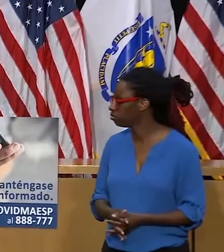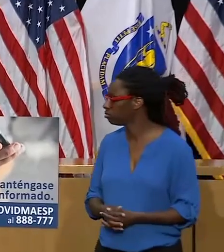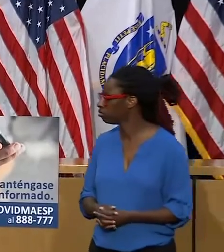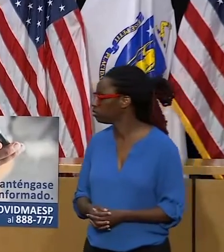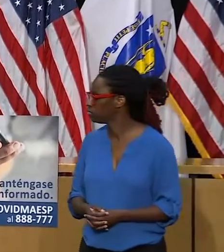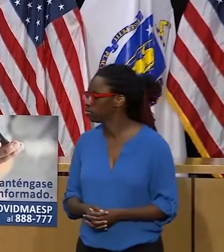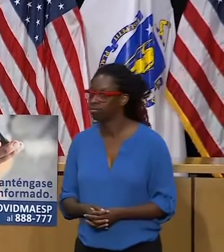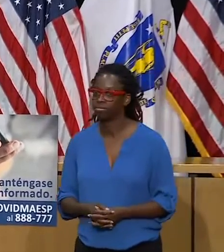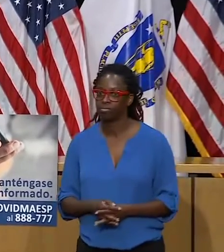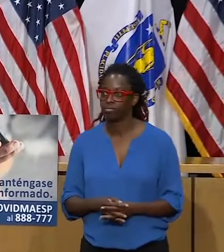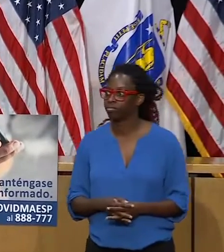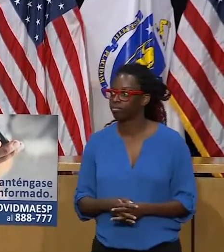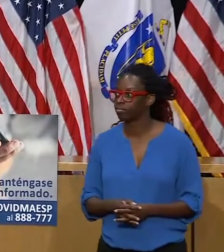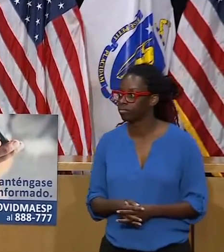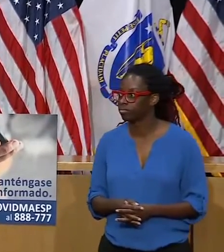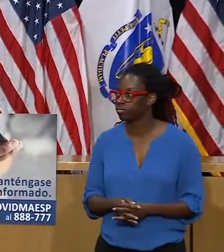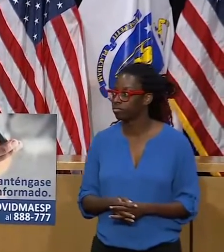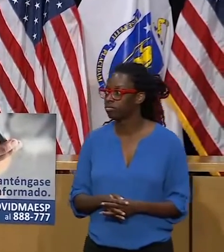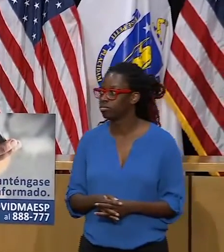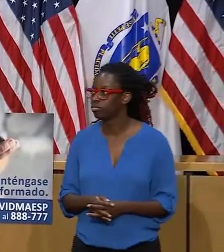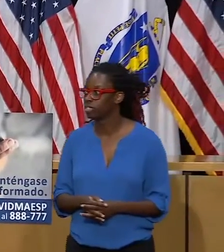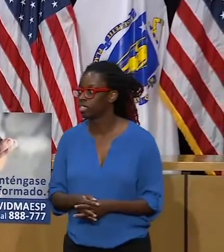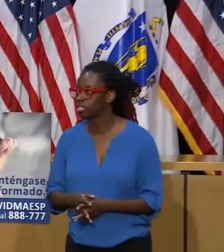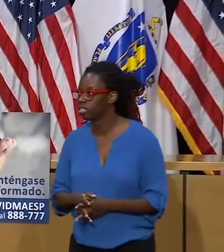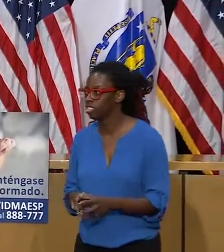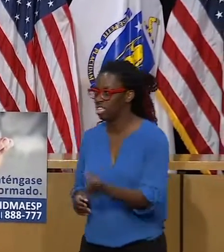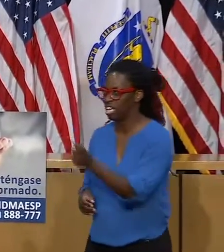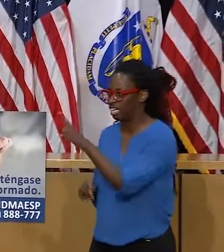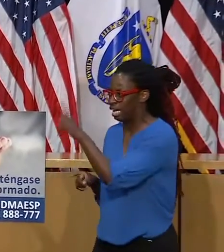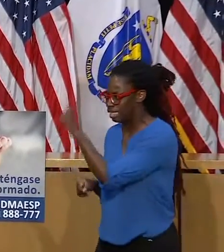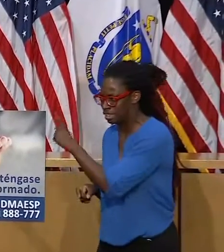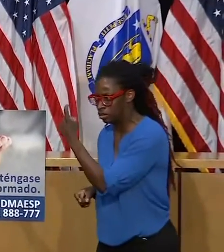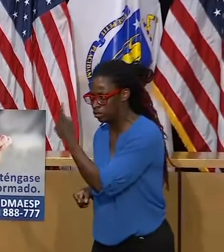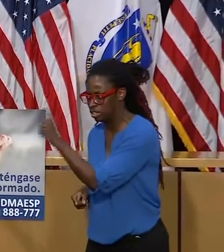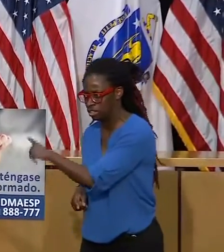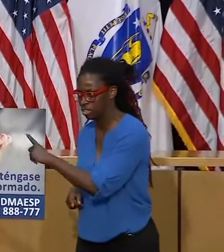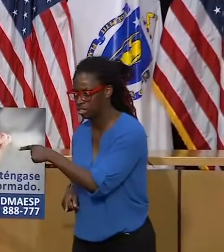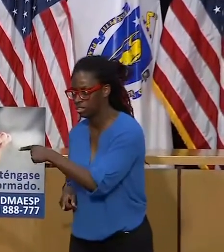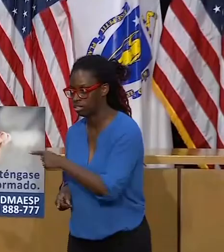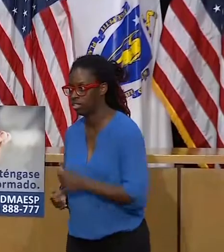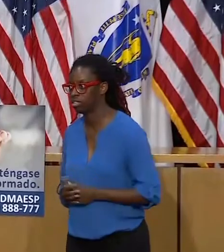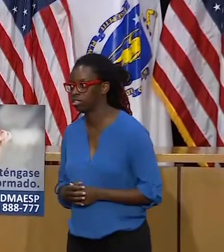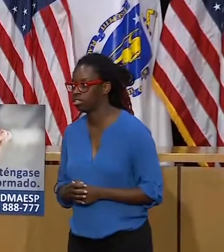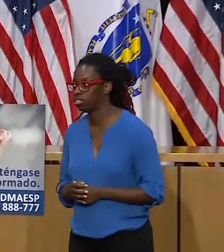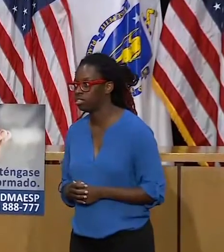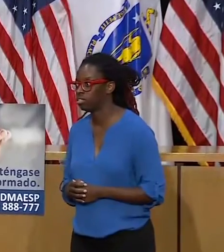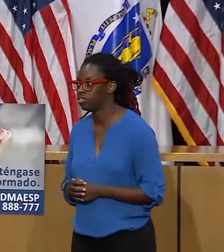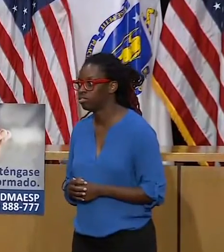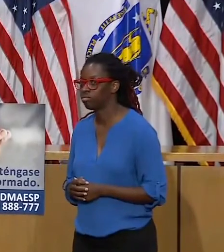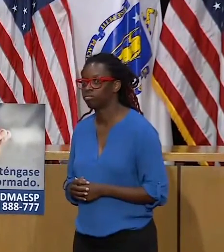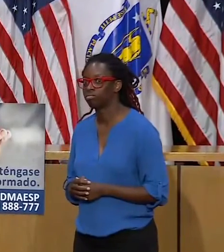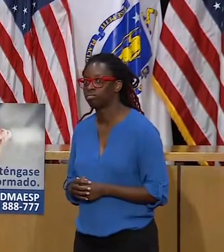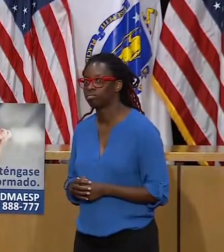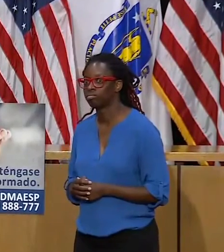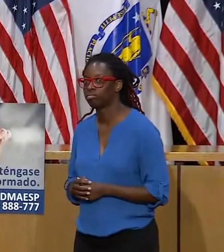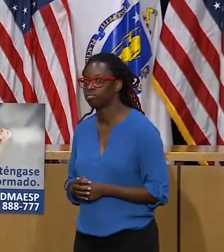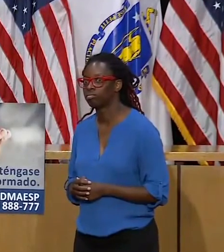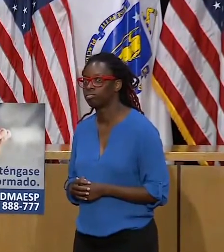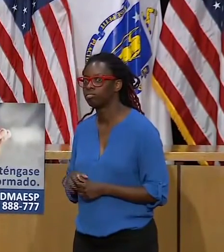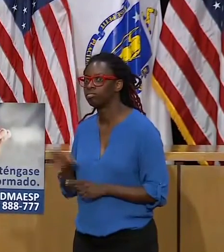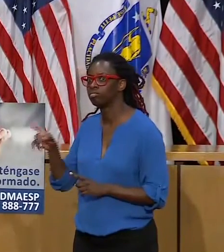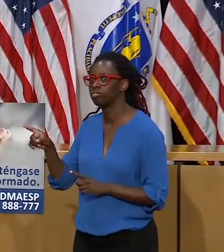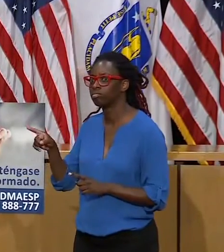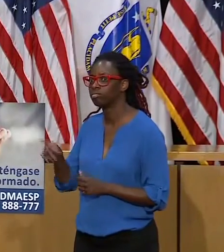people on that. Can you tell us, some people have received checks since Memorial Day. Can you tell us how